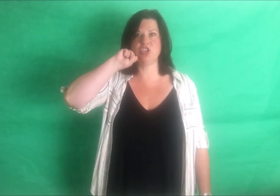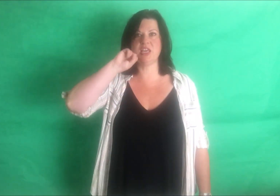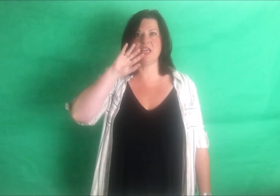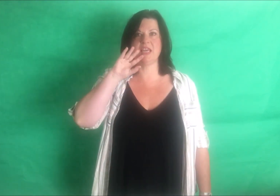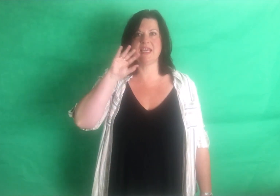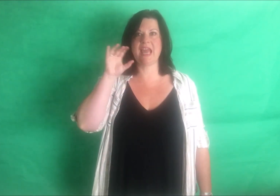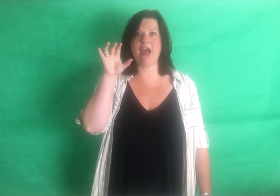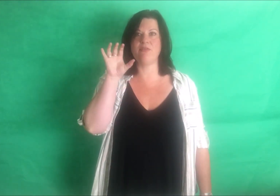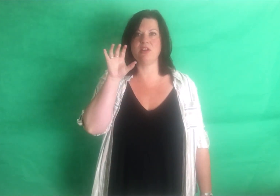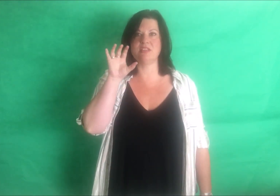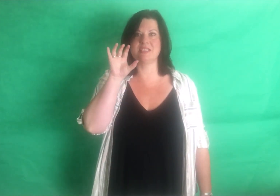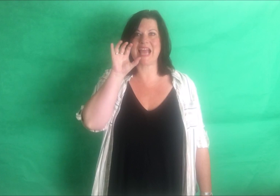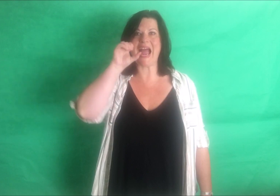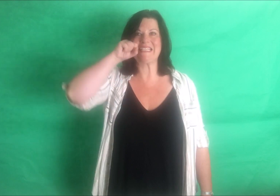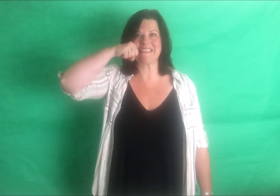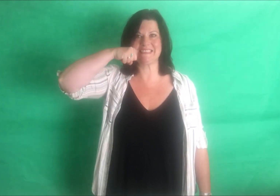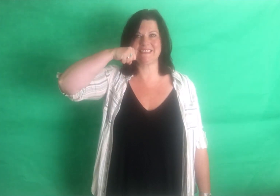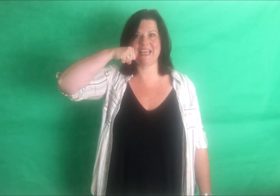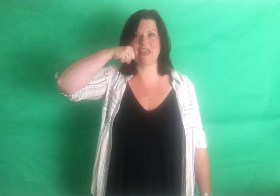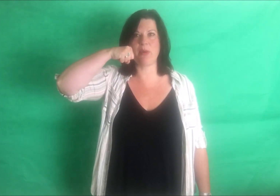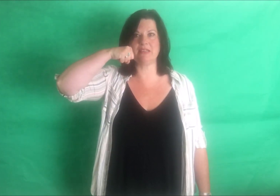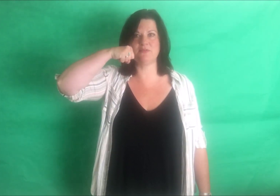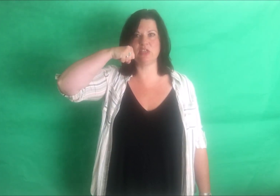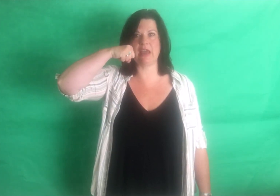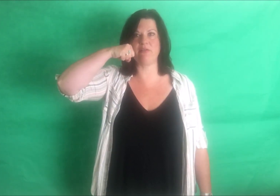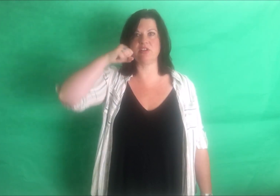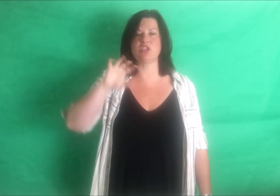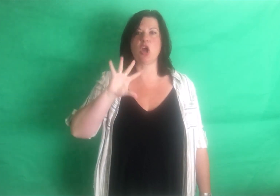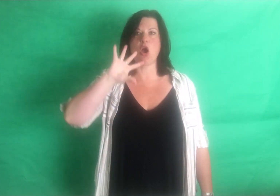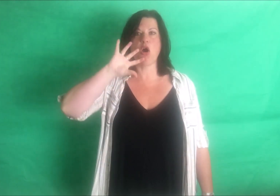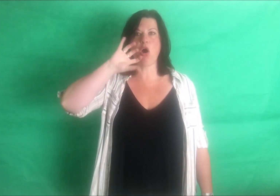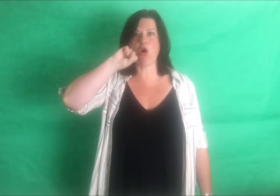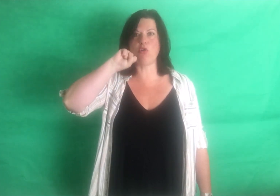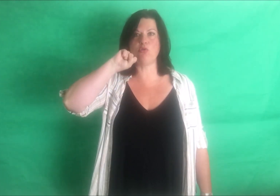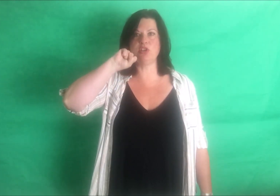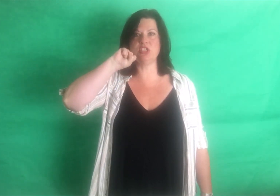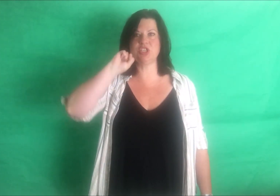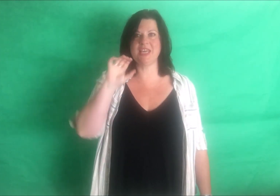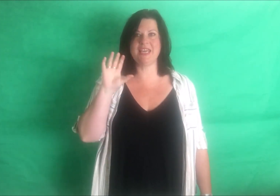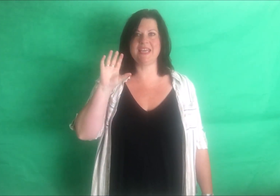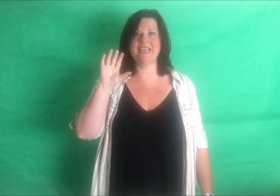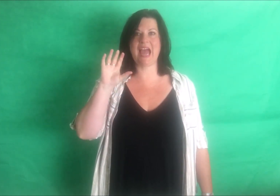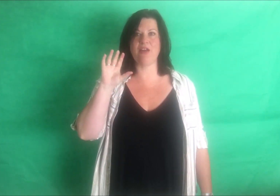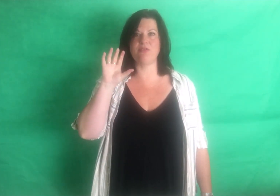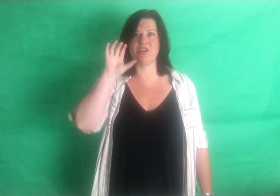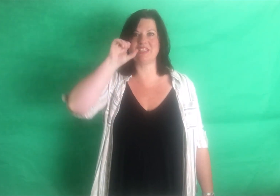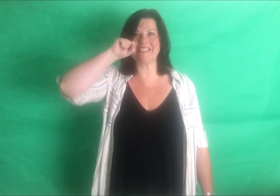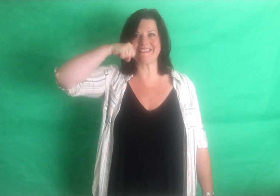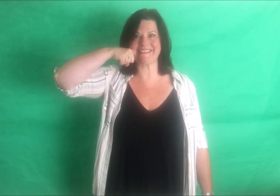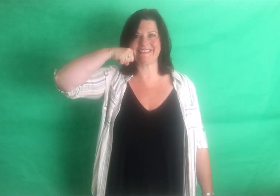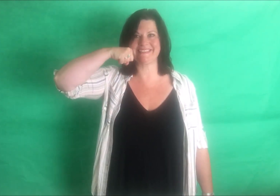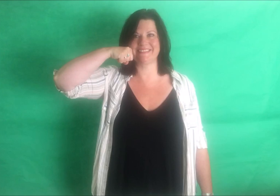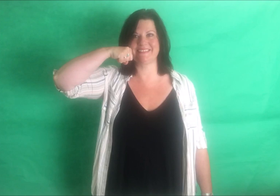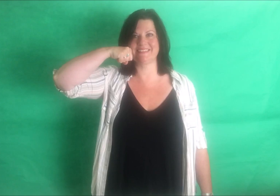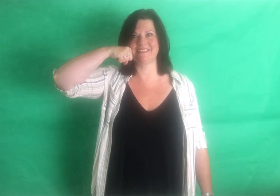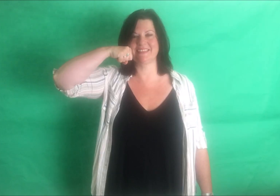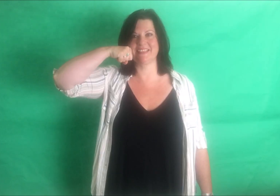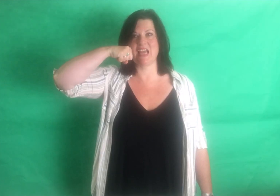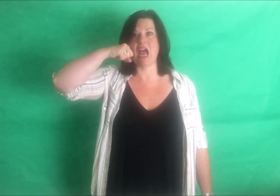Orangey carrots. Take a bite of your carrot. Orangey carrots